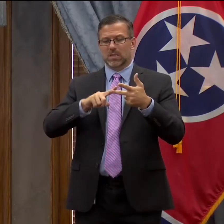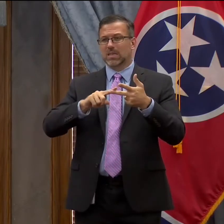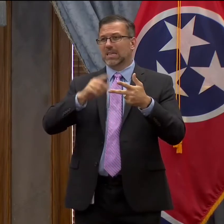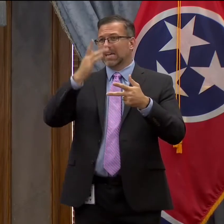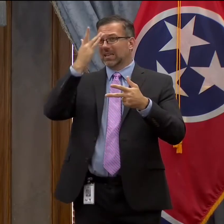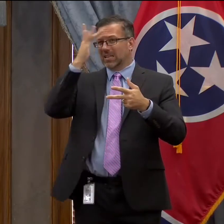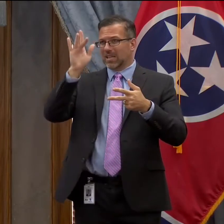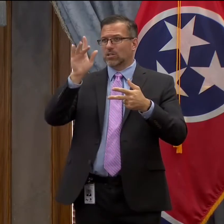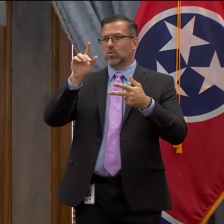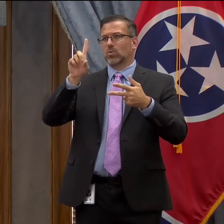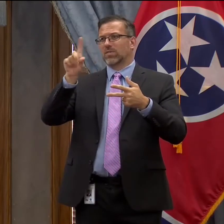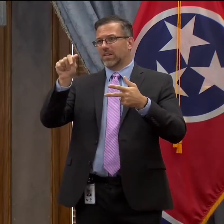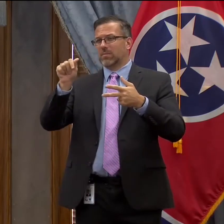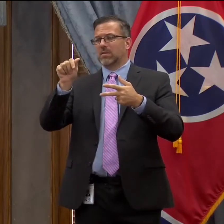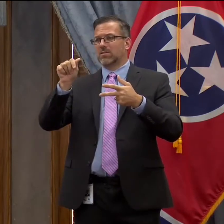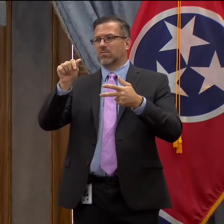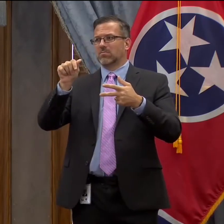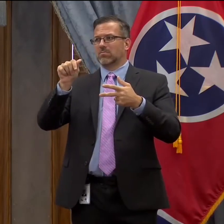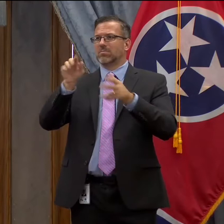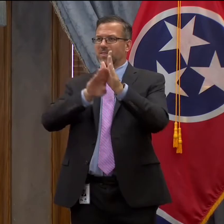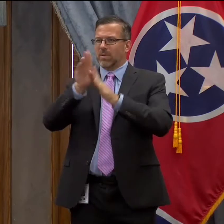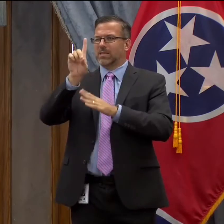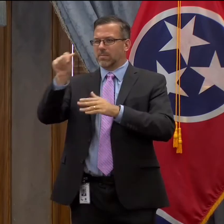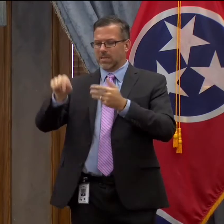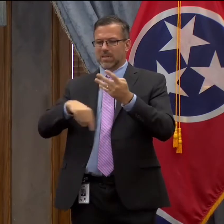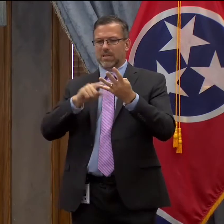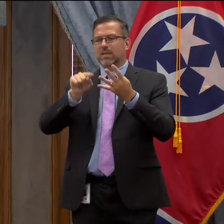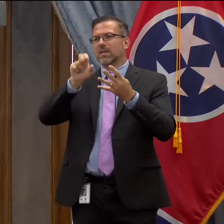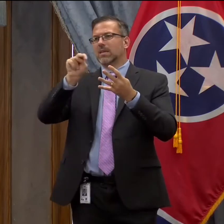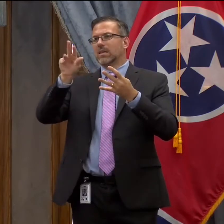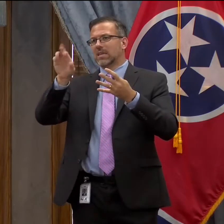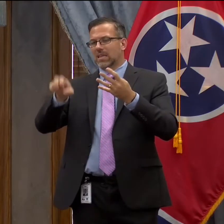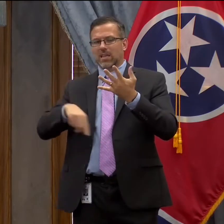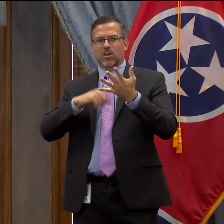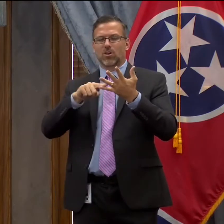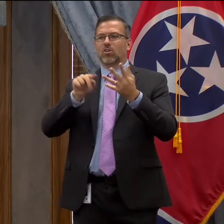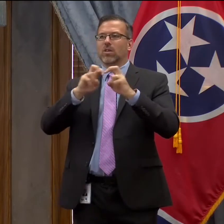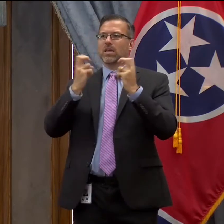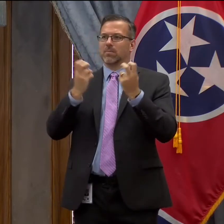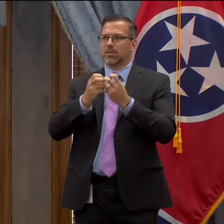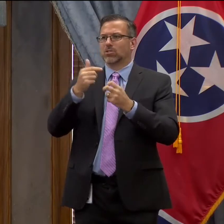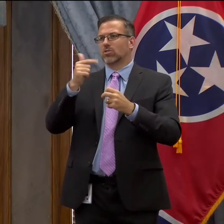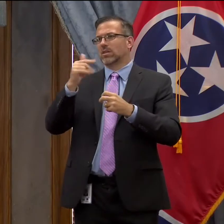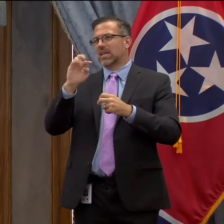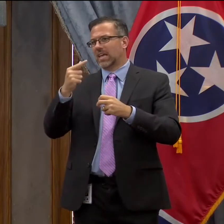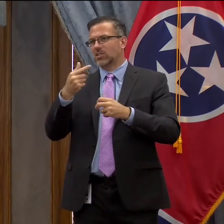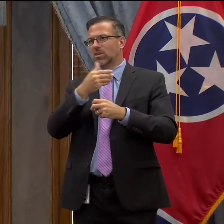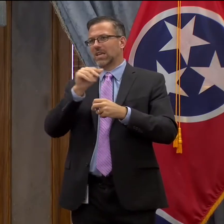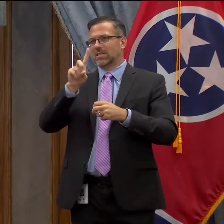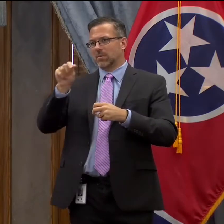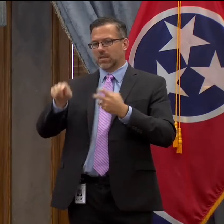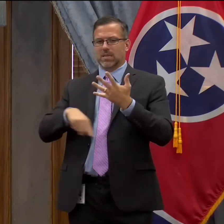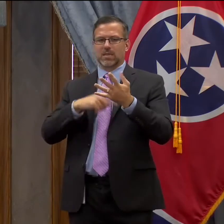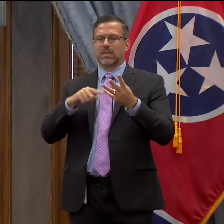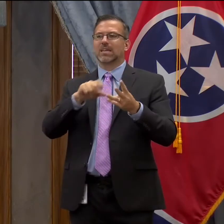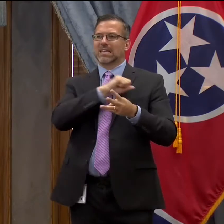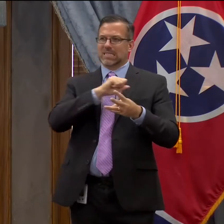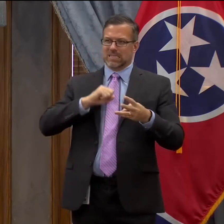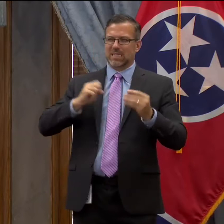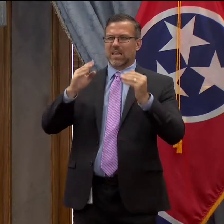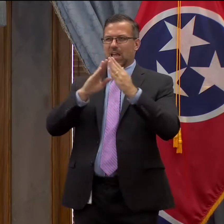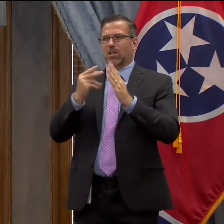Developmental Disabilities, TennCare, the Commission on Aging and Disability, and the General Assembly. This task force also